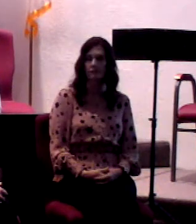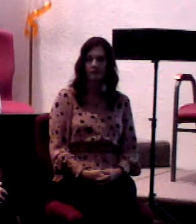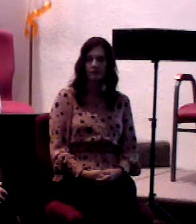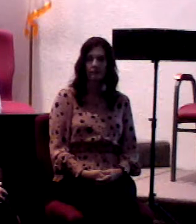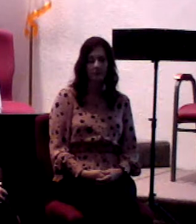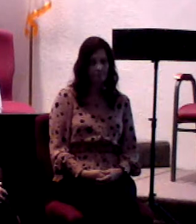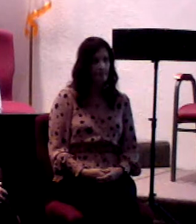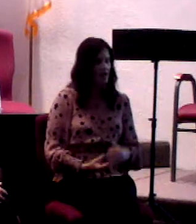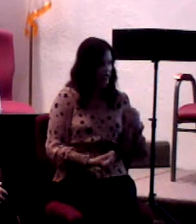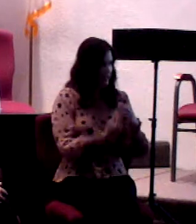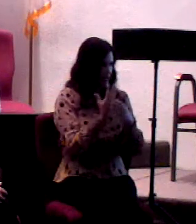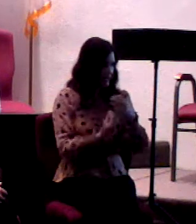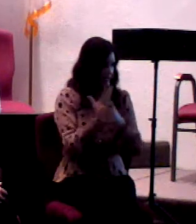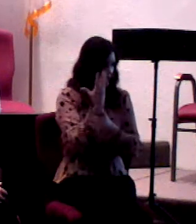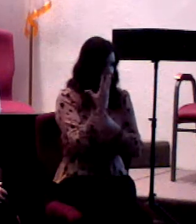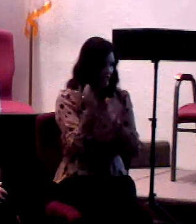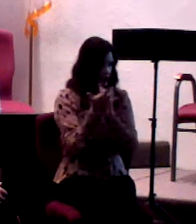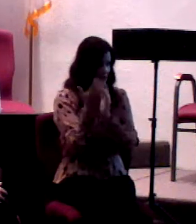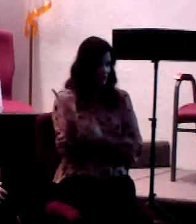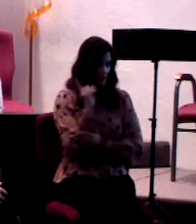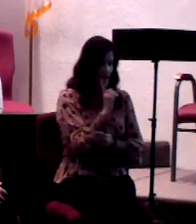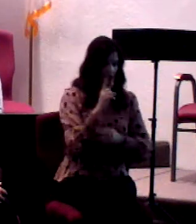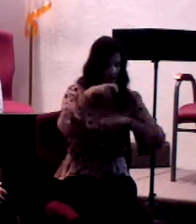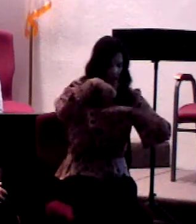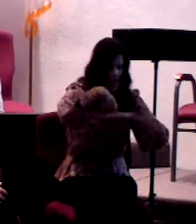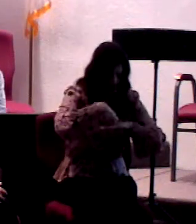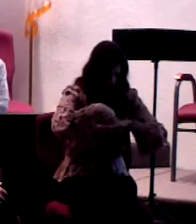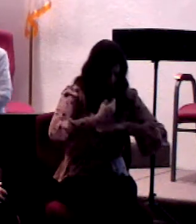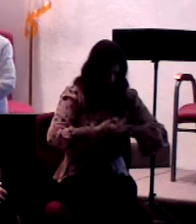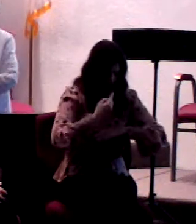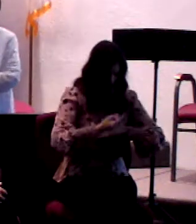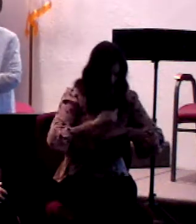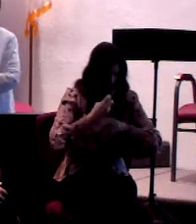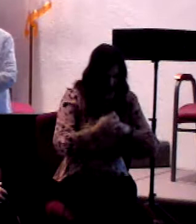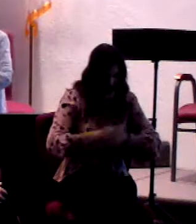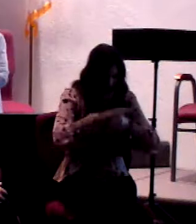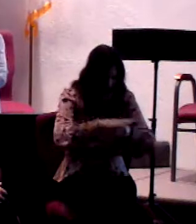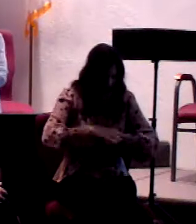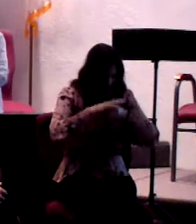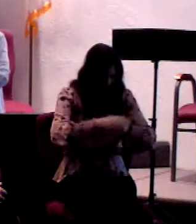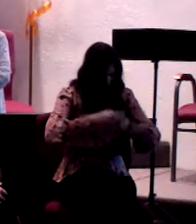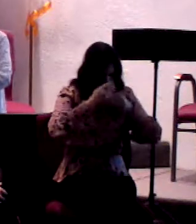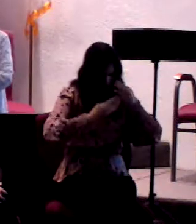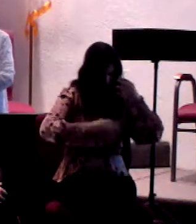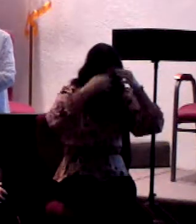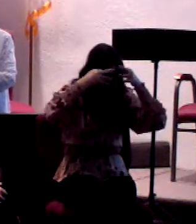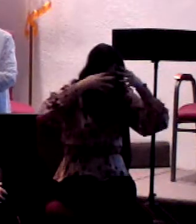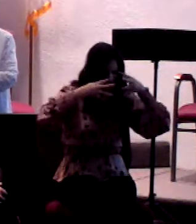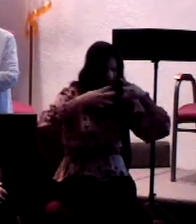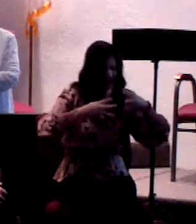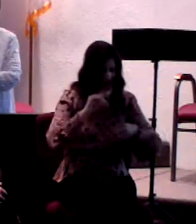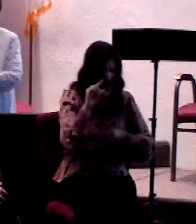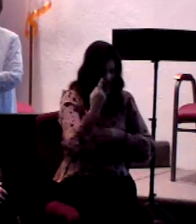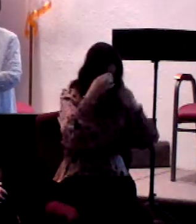In Gethsemane, Jesus prayed alone. The first drops of blood that he would shed on our behalf trickled down his